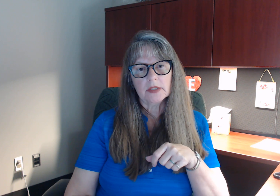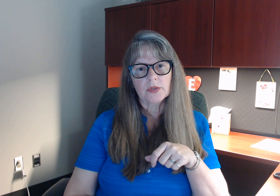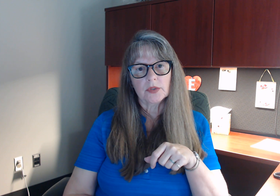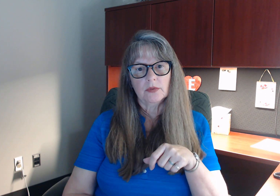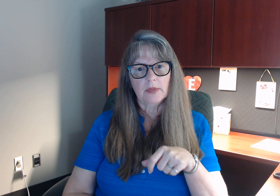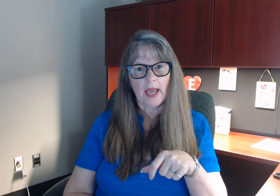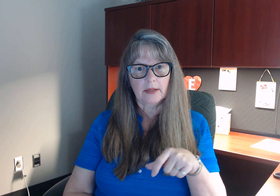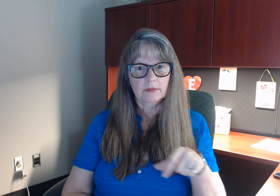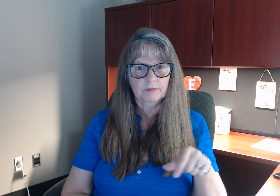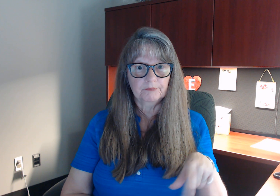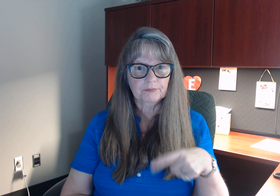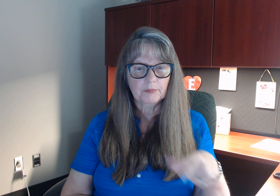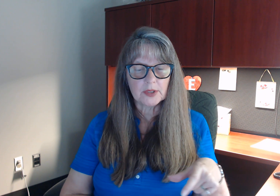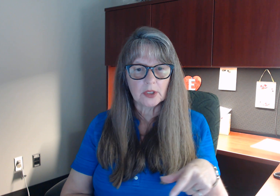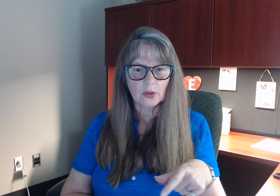is that particular